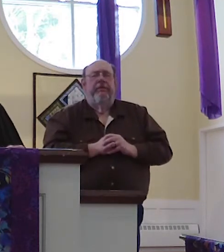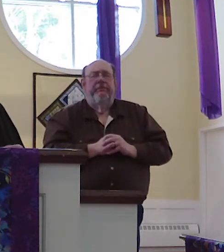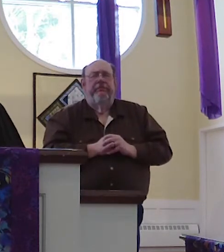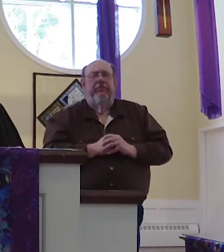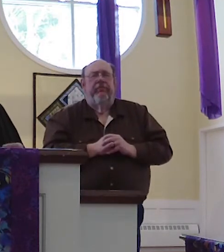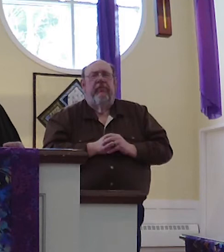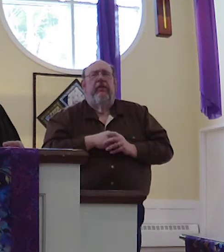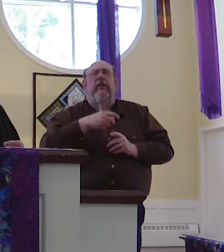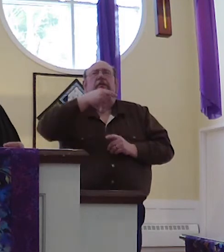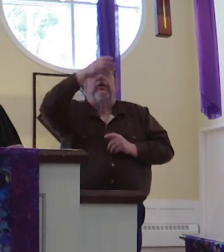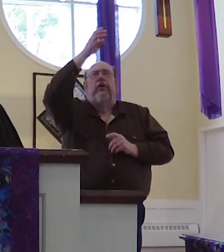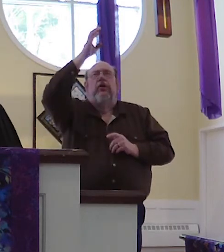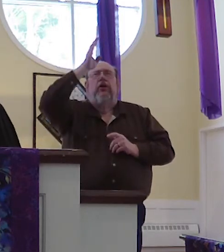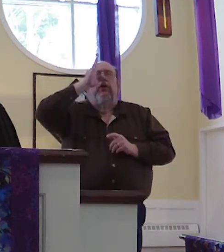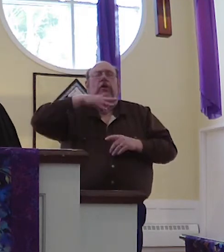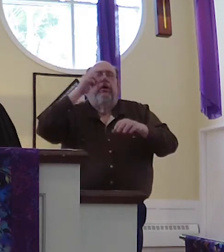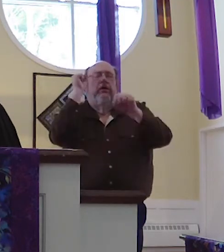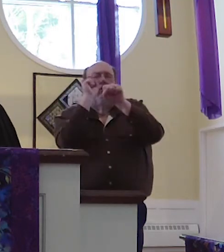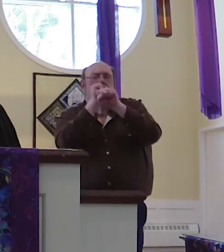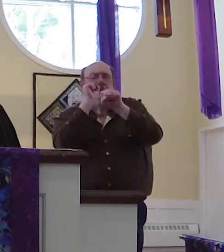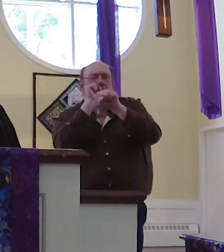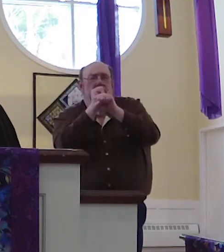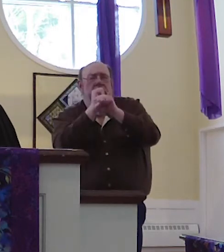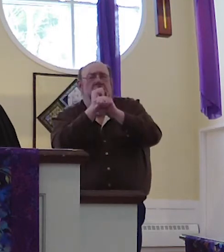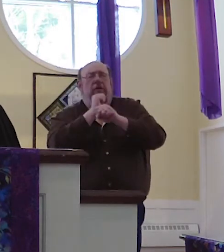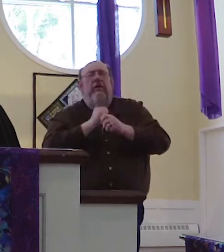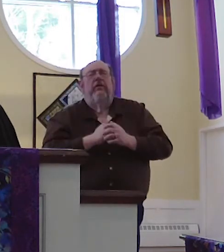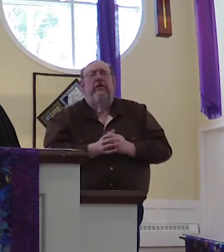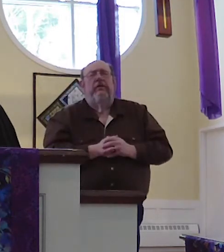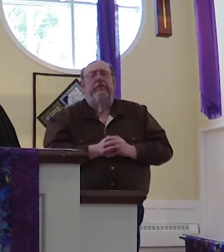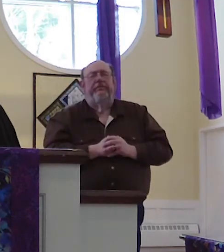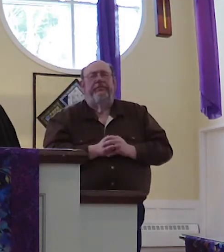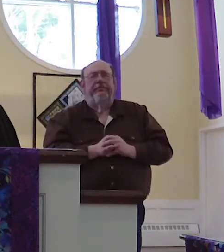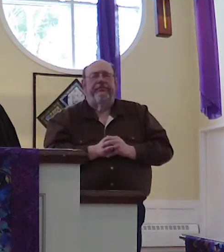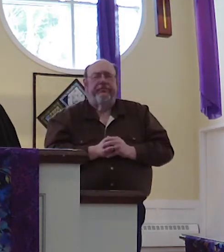That's God's work, he would say.